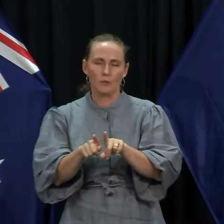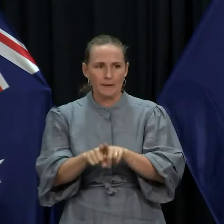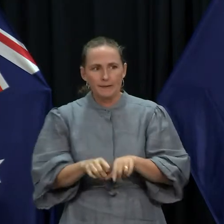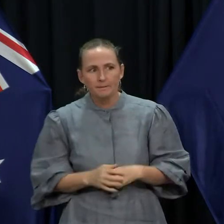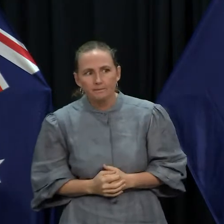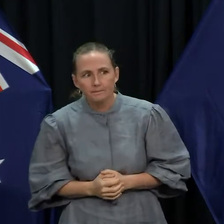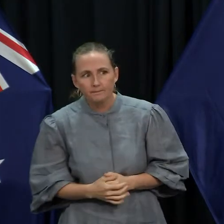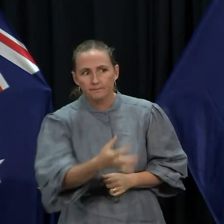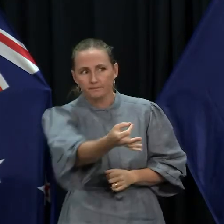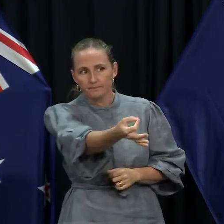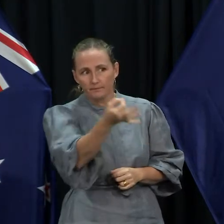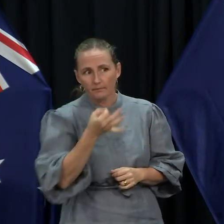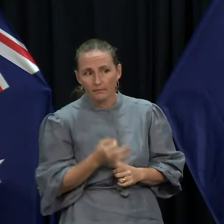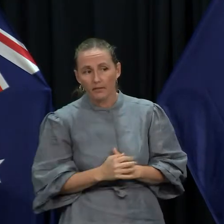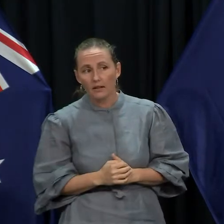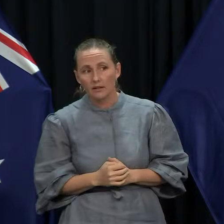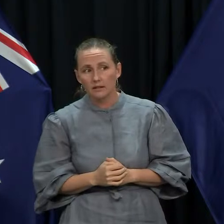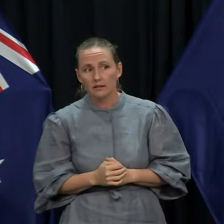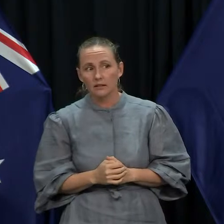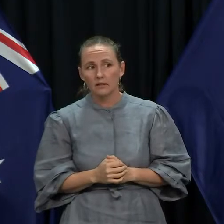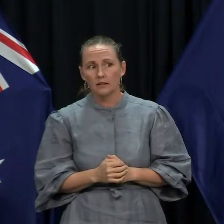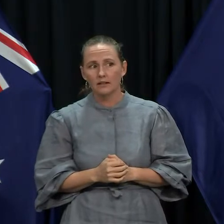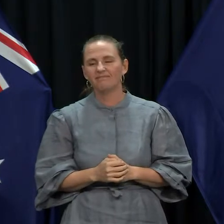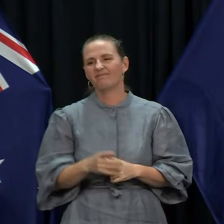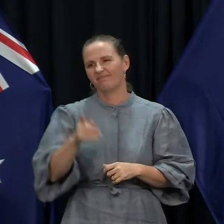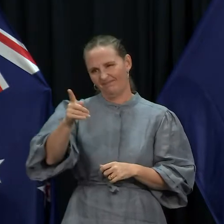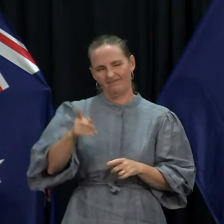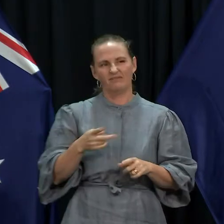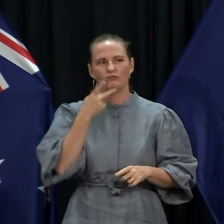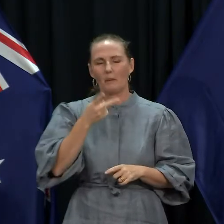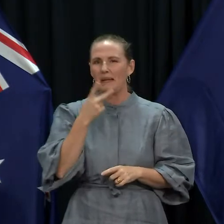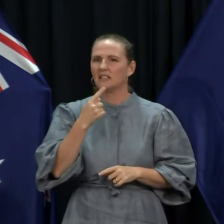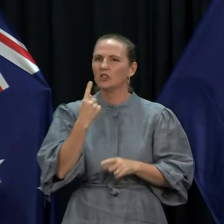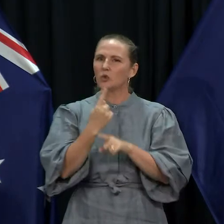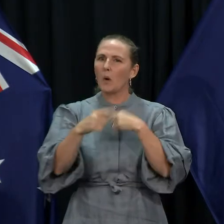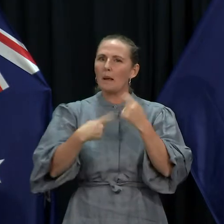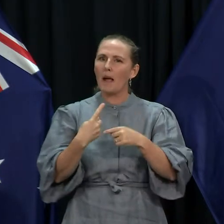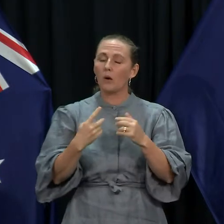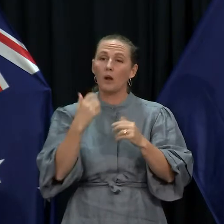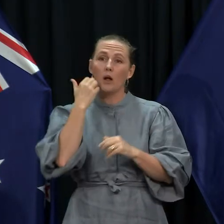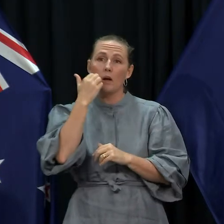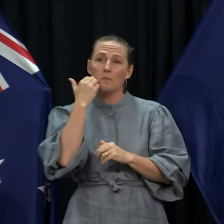Okay. Just like Claudia was saying, low Māori vaccination rates, but it's almost at the point in the